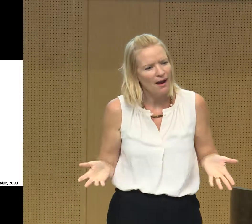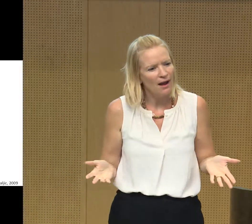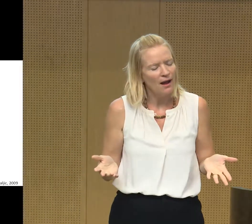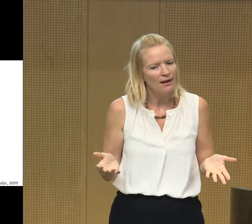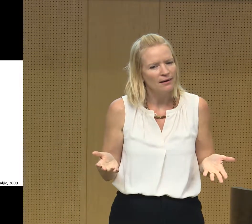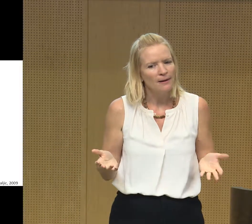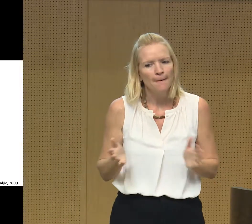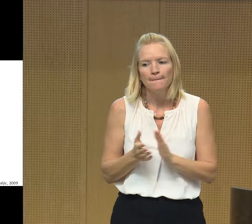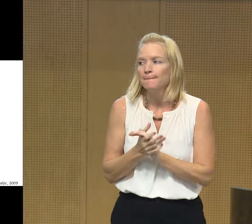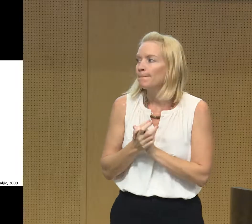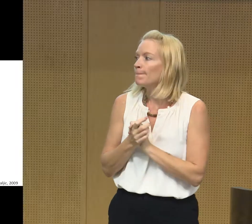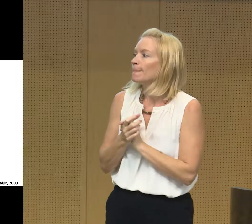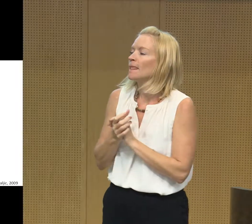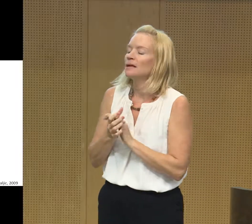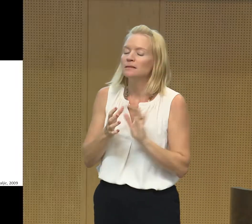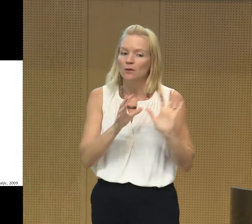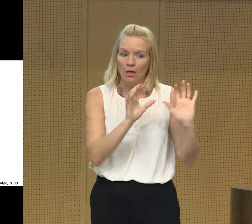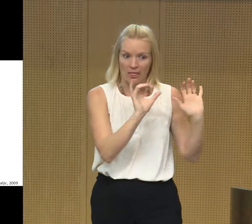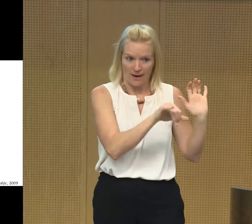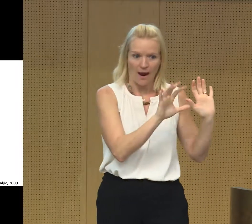the teacher.